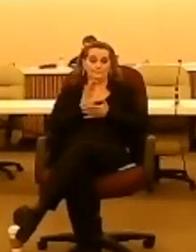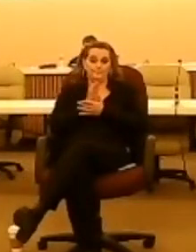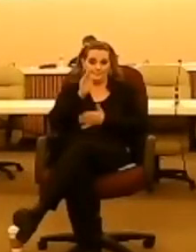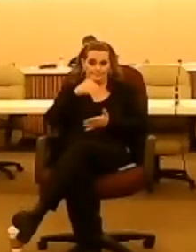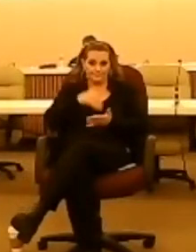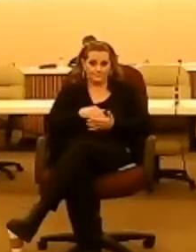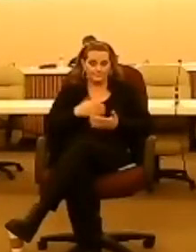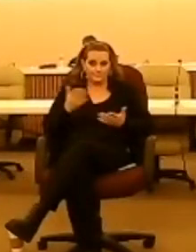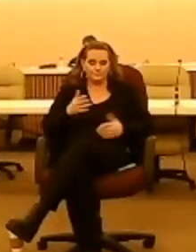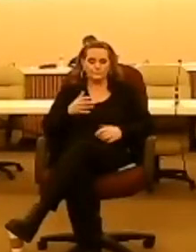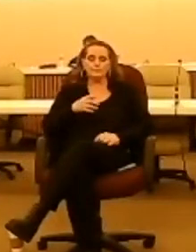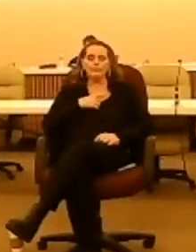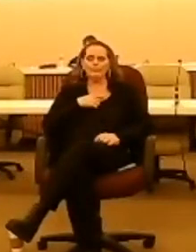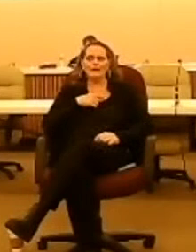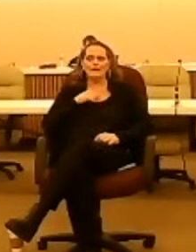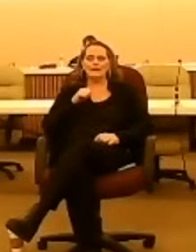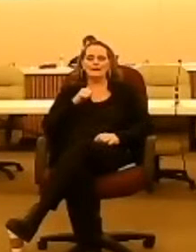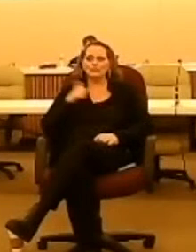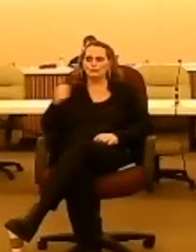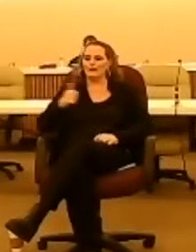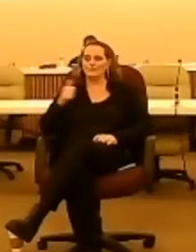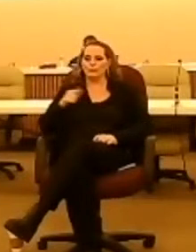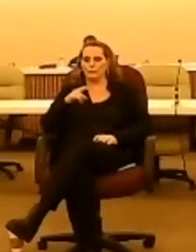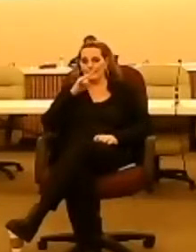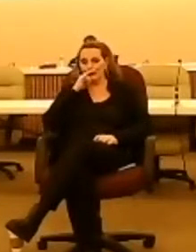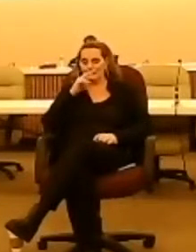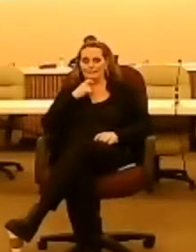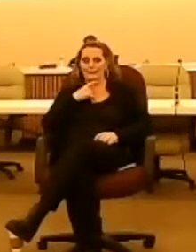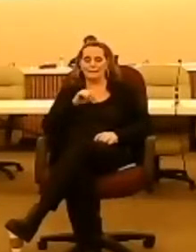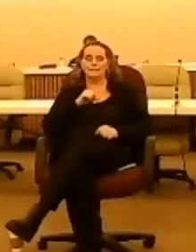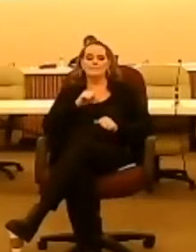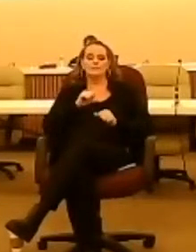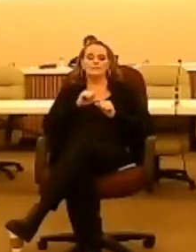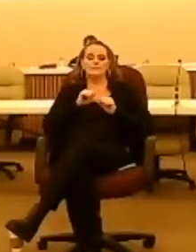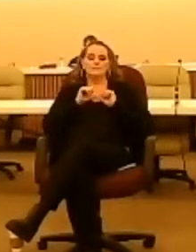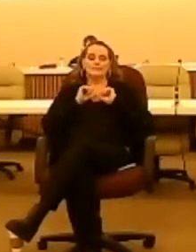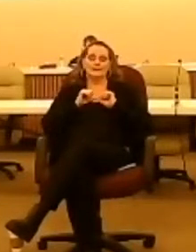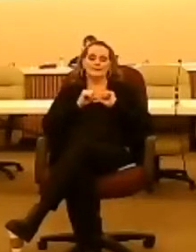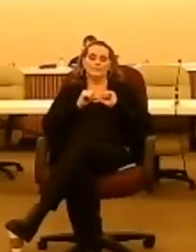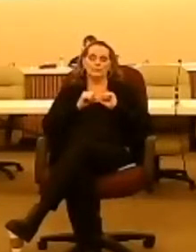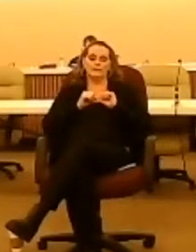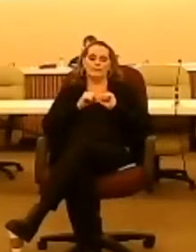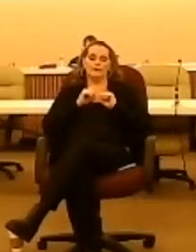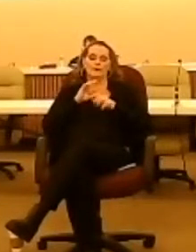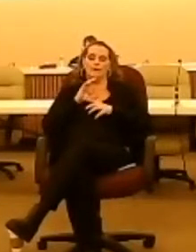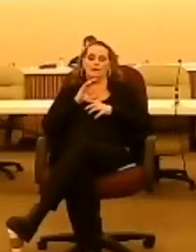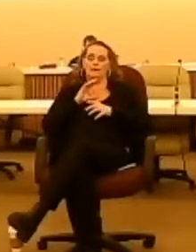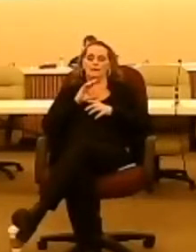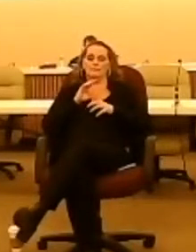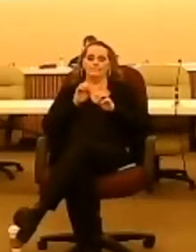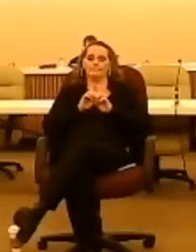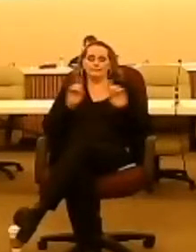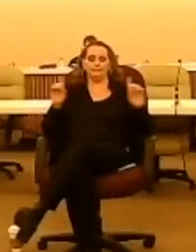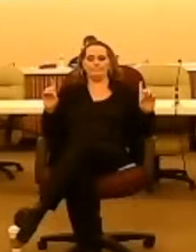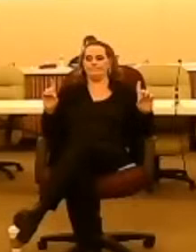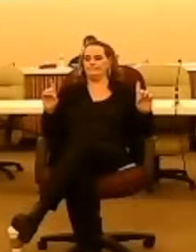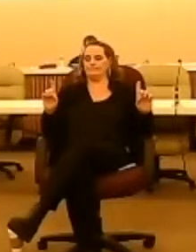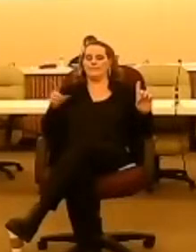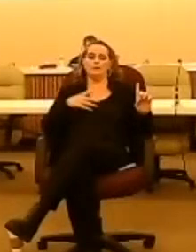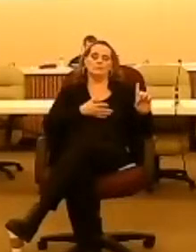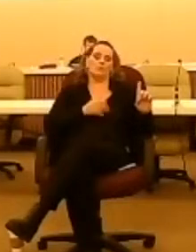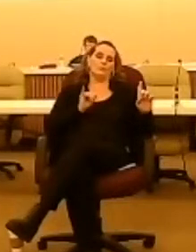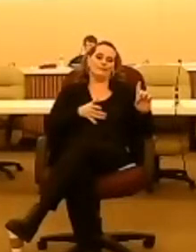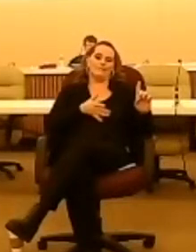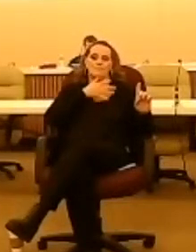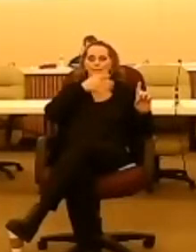is transporting the kids and maintaining the appropriate amount of distance. So if there's parents